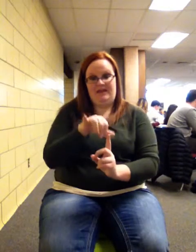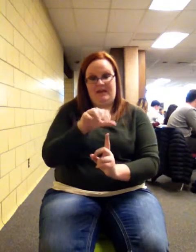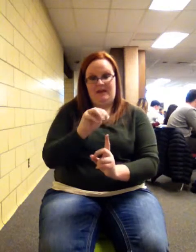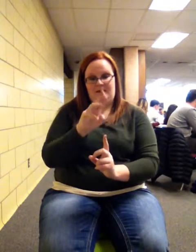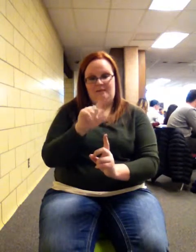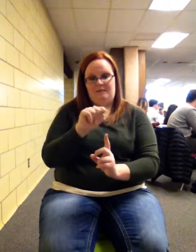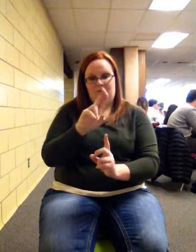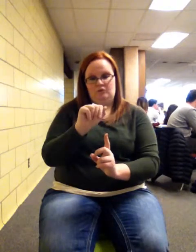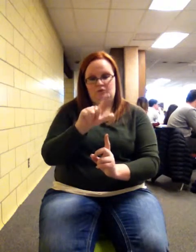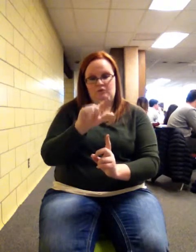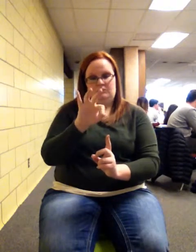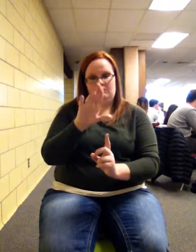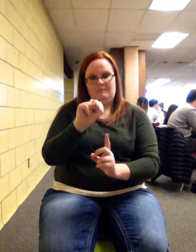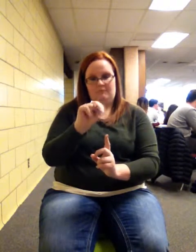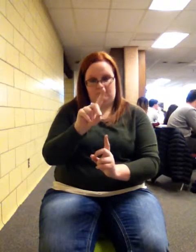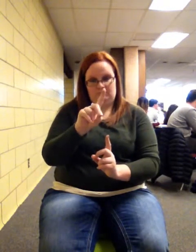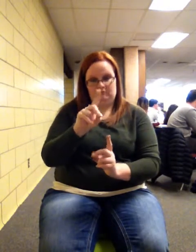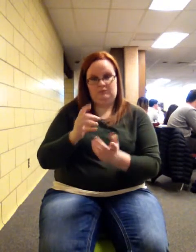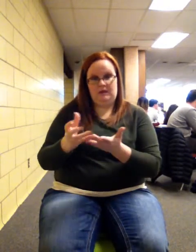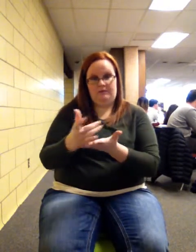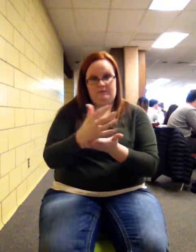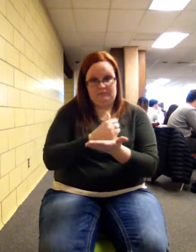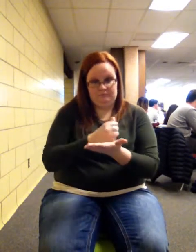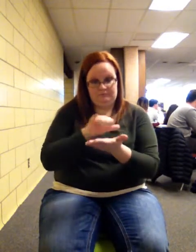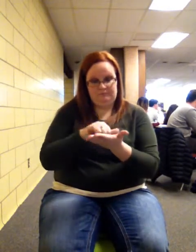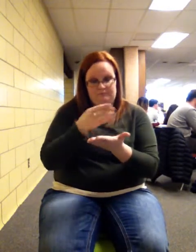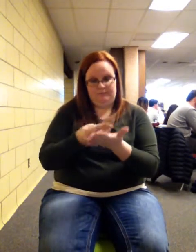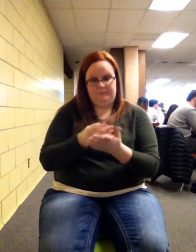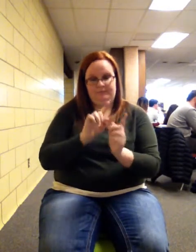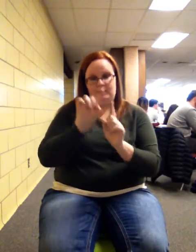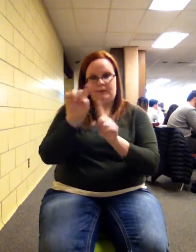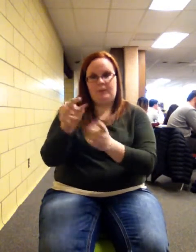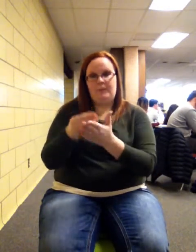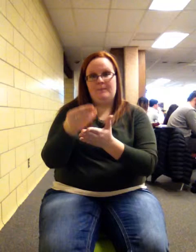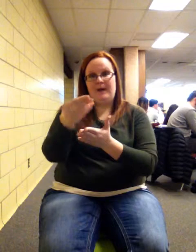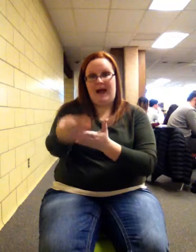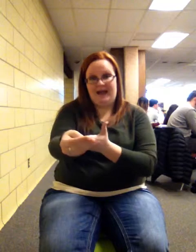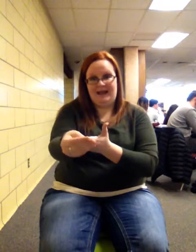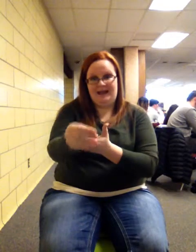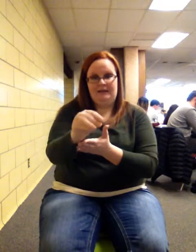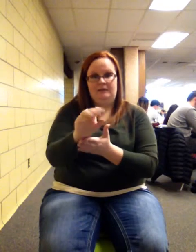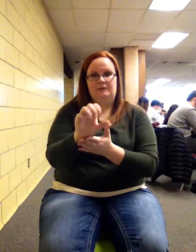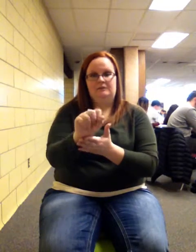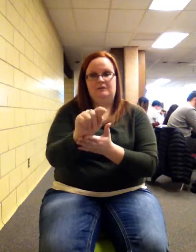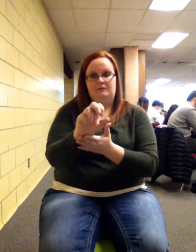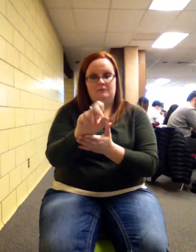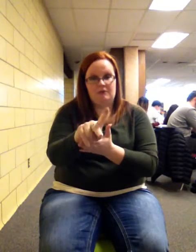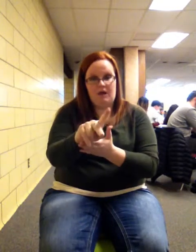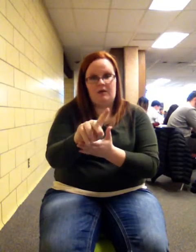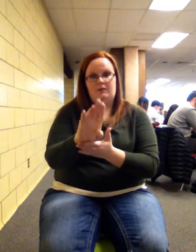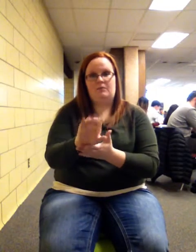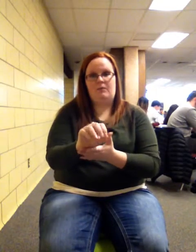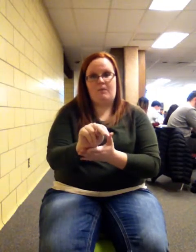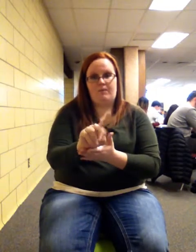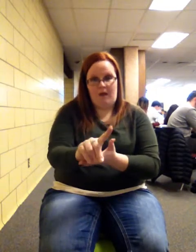they go out and buy the stocks or the bonds in the different companies. So this is one way where a saver can